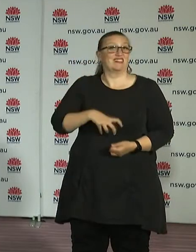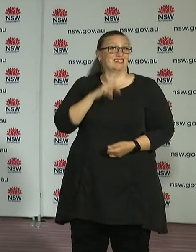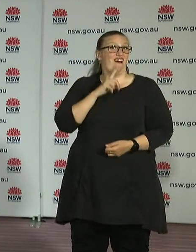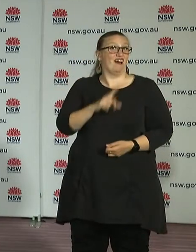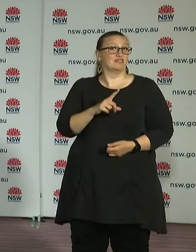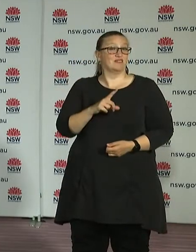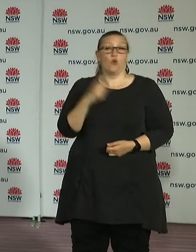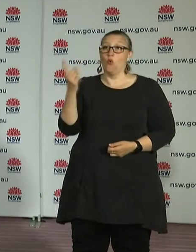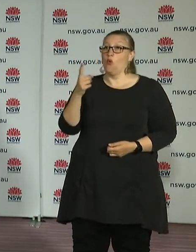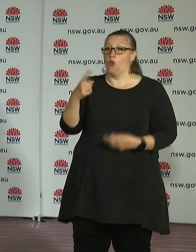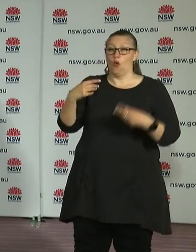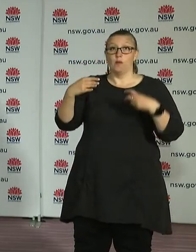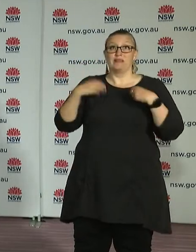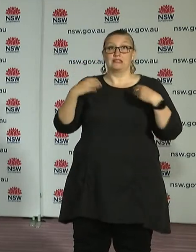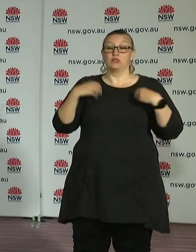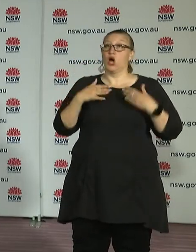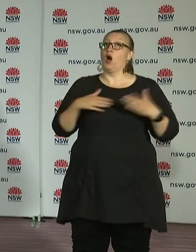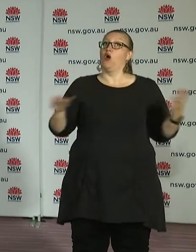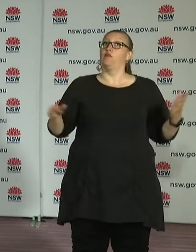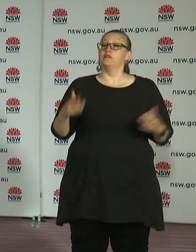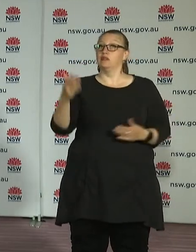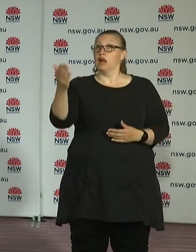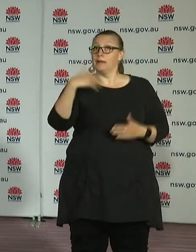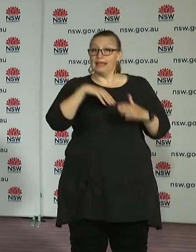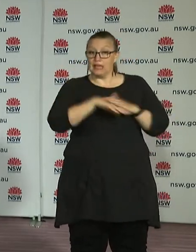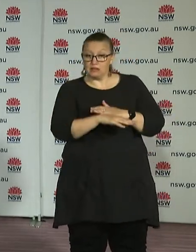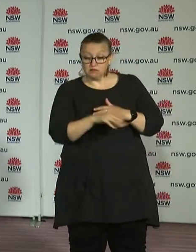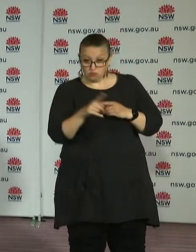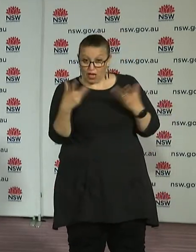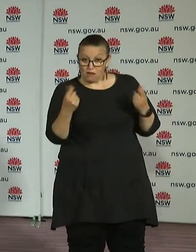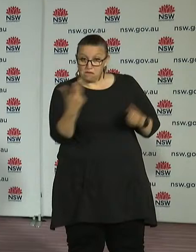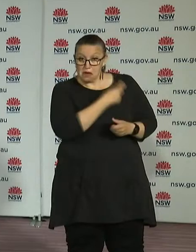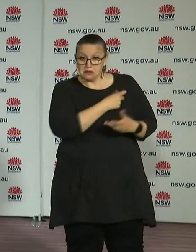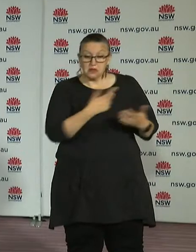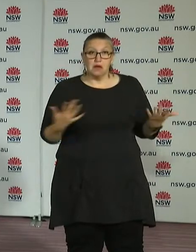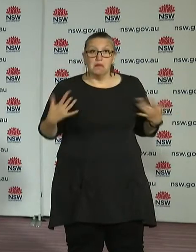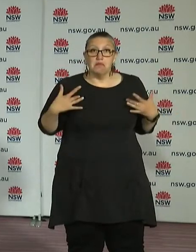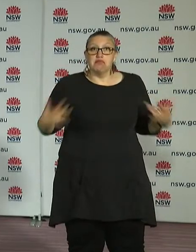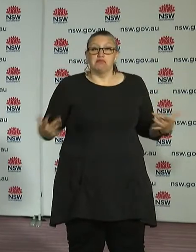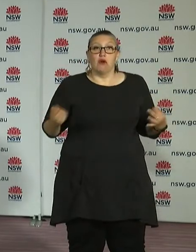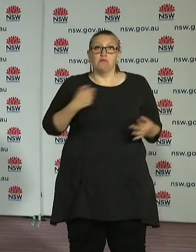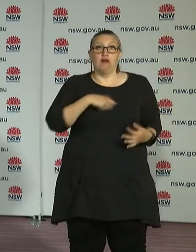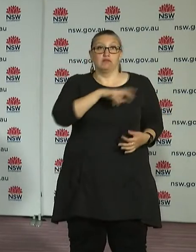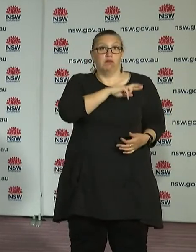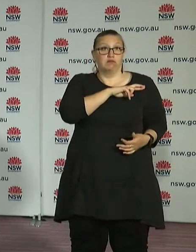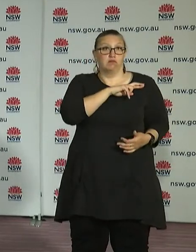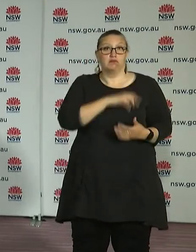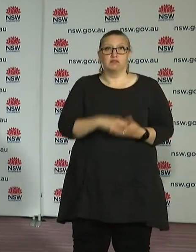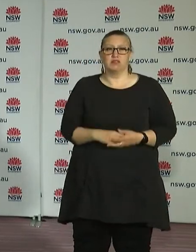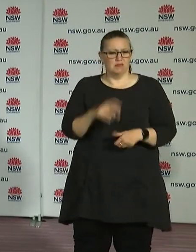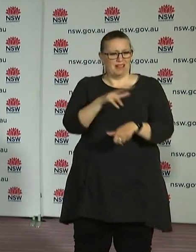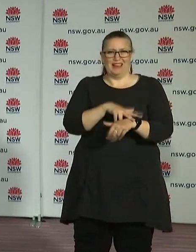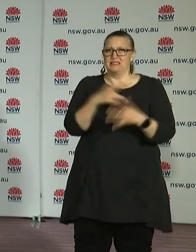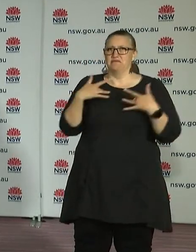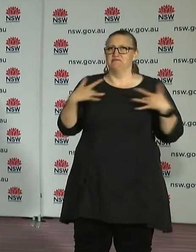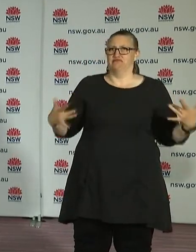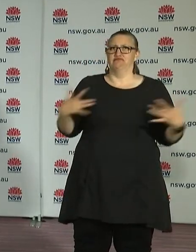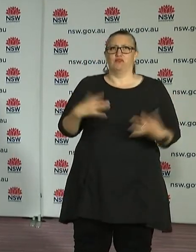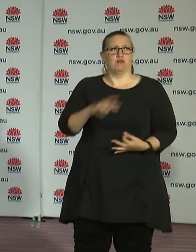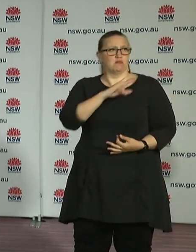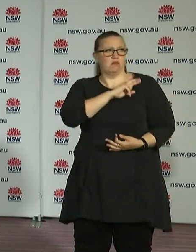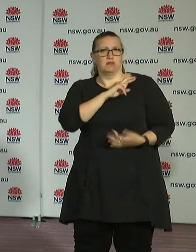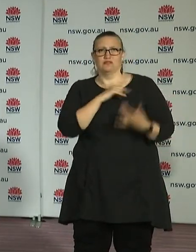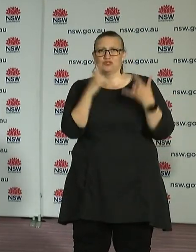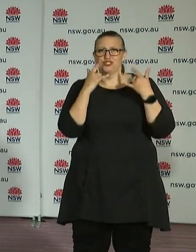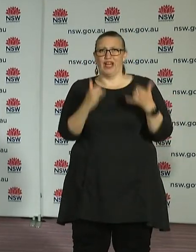check who's in their premises, and given the fact that police have said they won't be policing for unvaxxed either, is it fair to say that